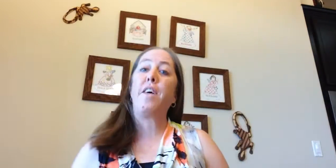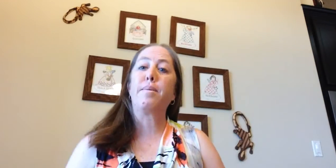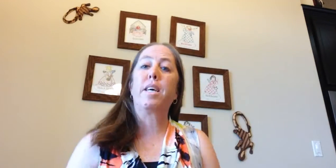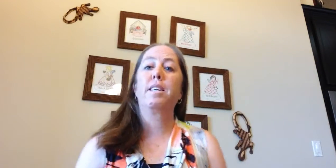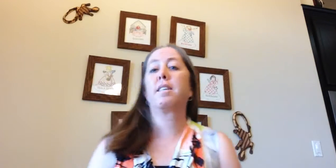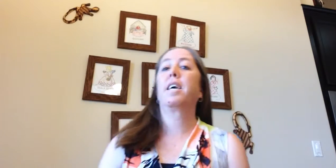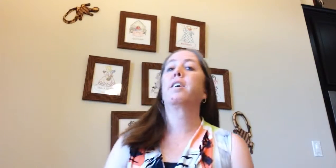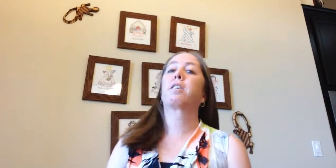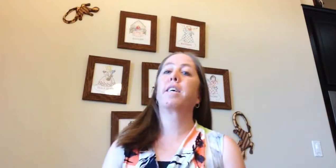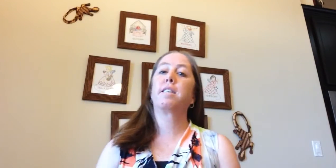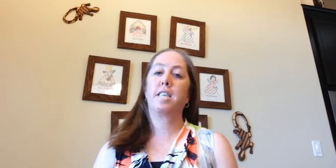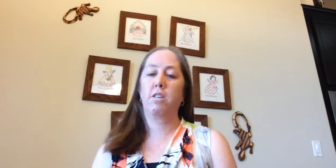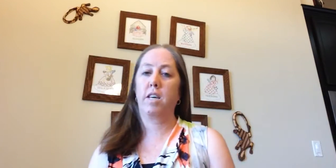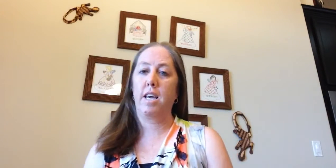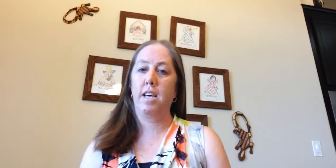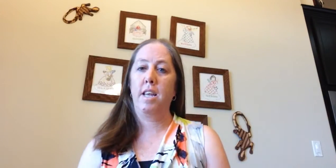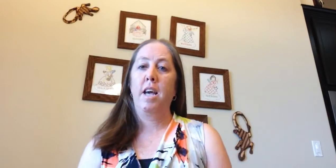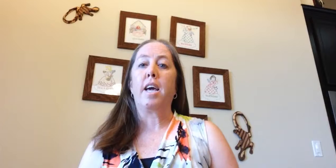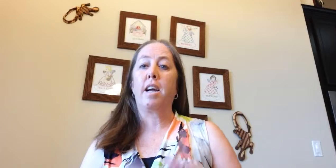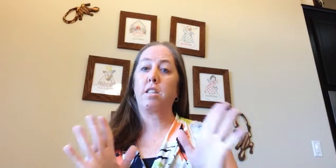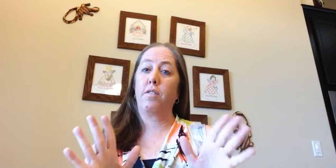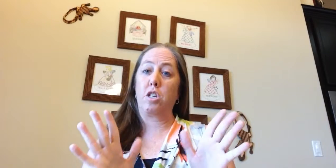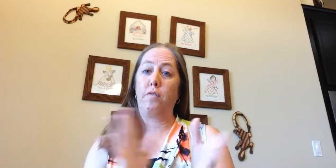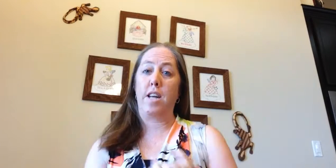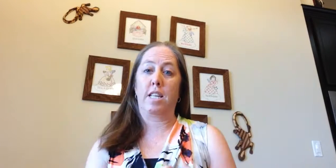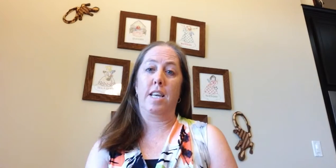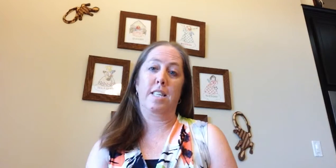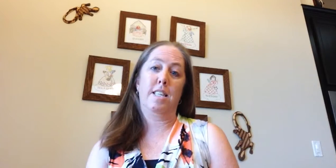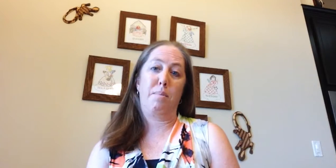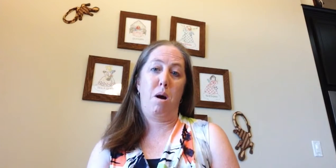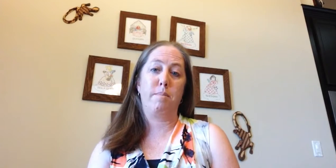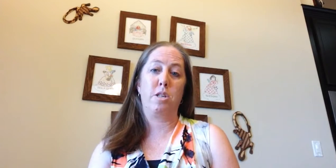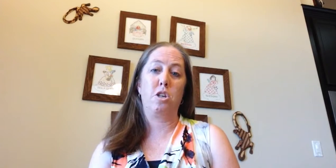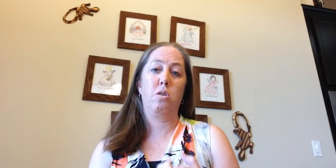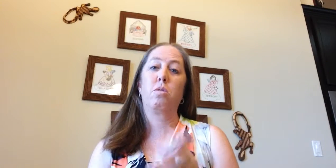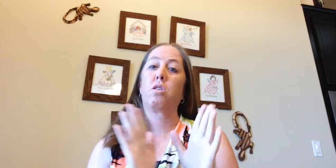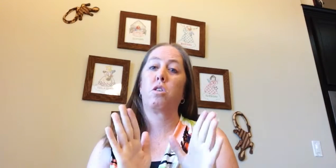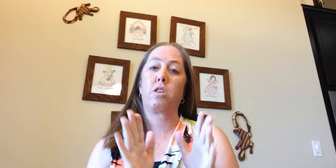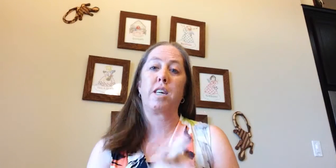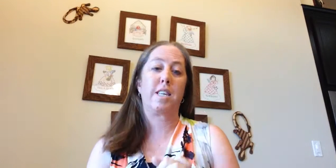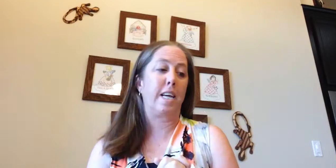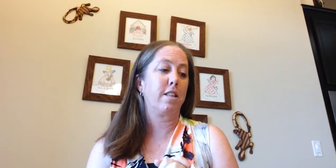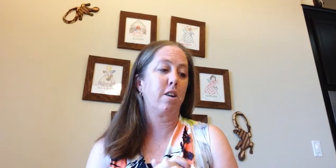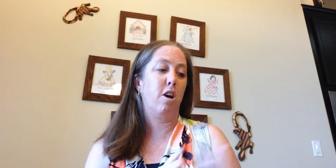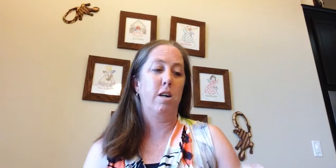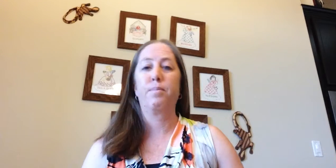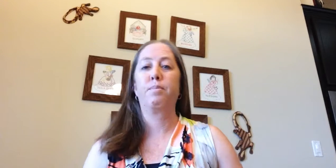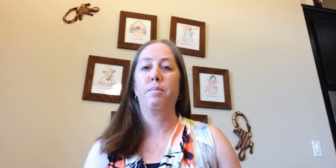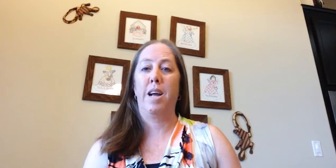Hi families, it's great to see you again. Here's the visual phonics lessons I promised you. So sorry it's taken so long. Ready?